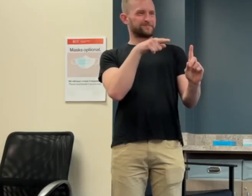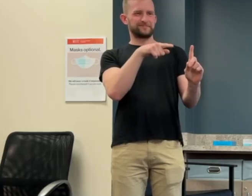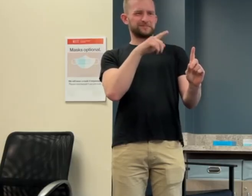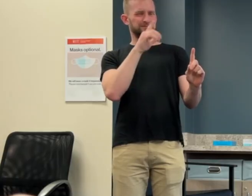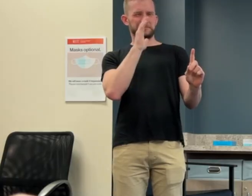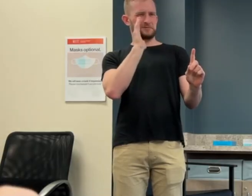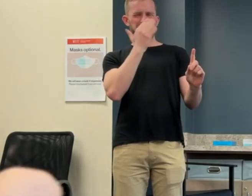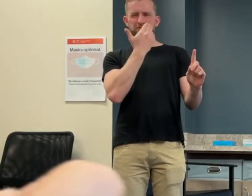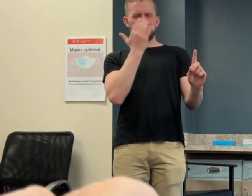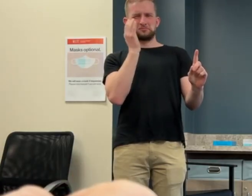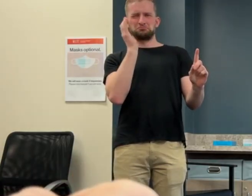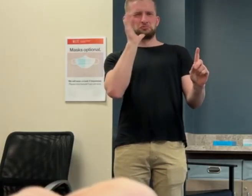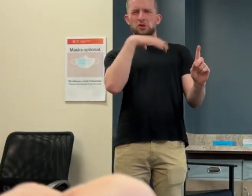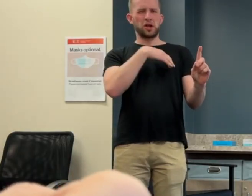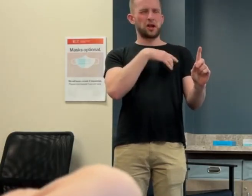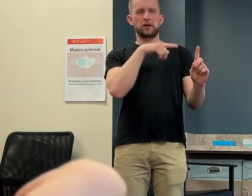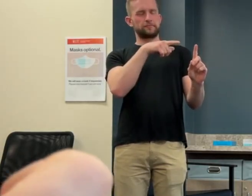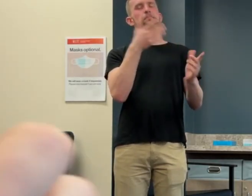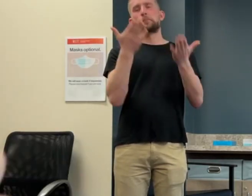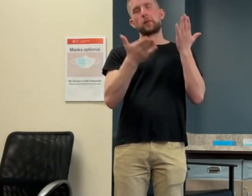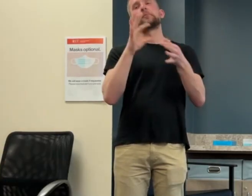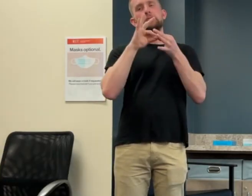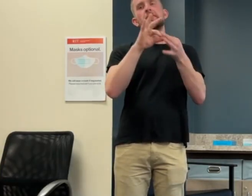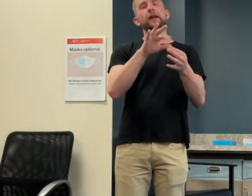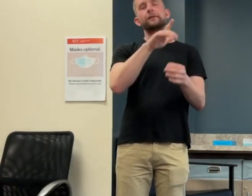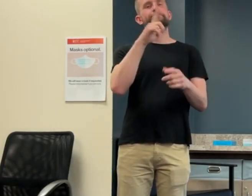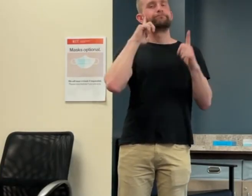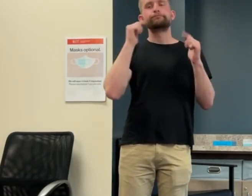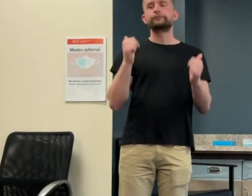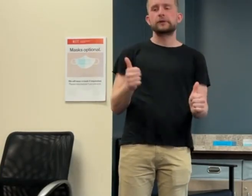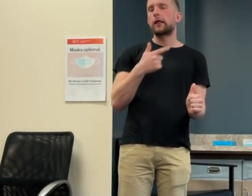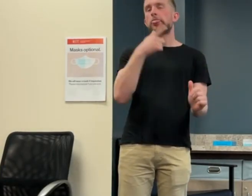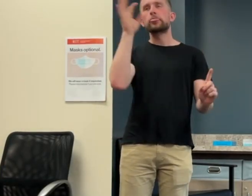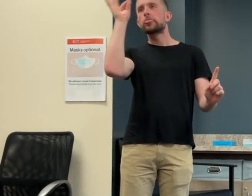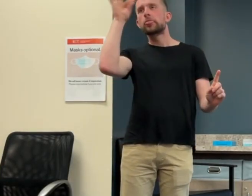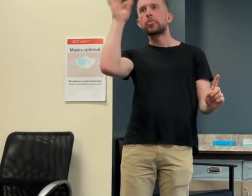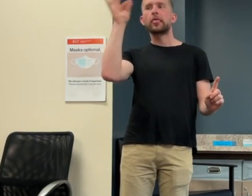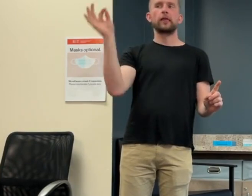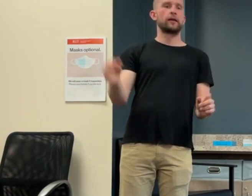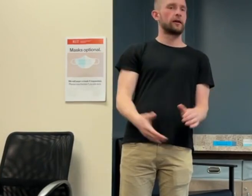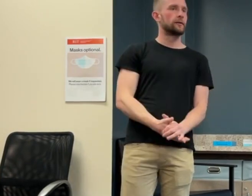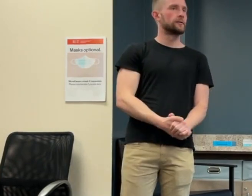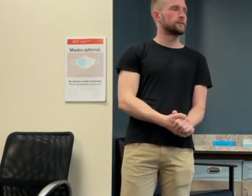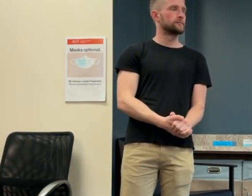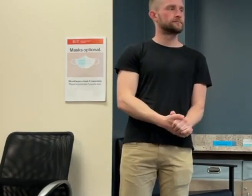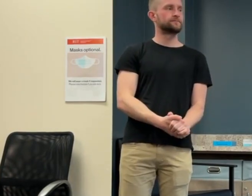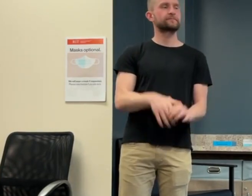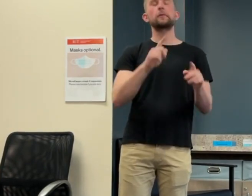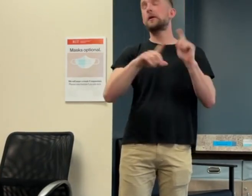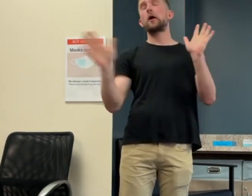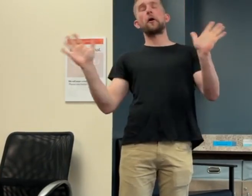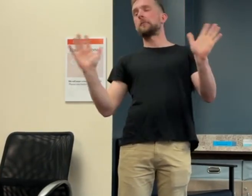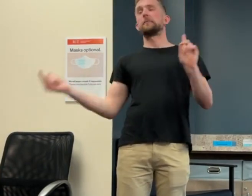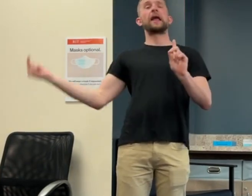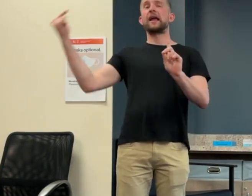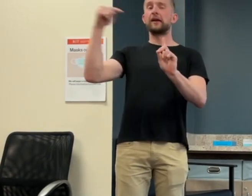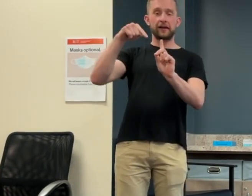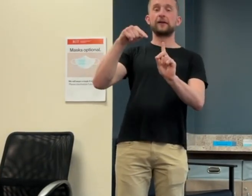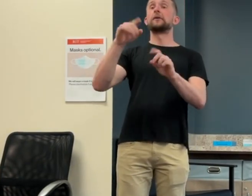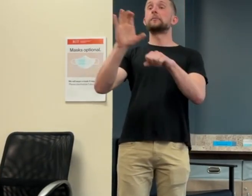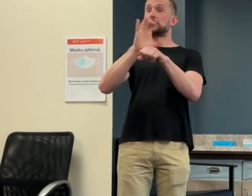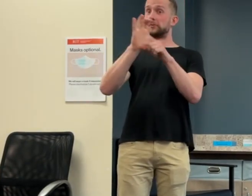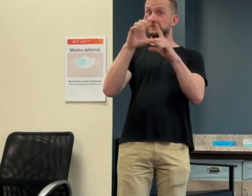levels. And that can be for anyone. But my original point, so the computer chips are very, very smart. They pick